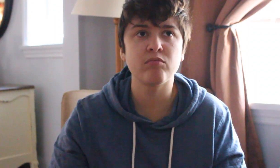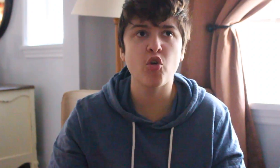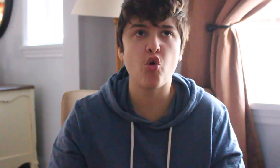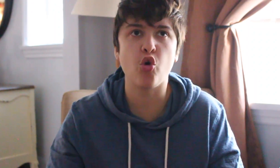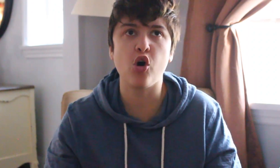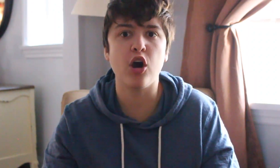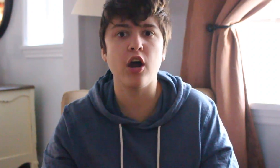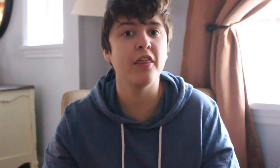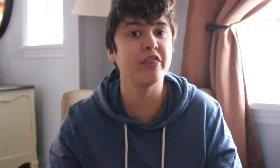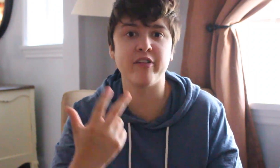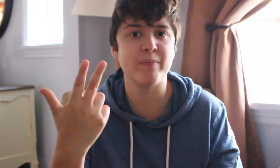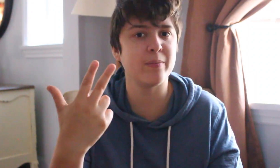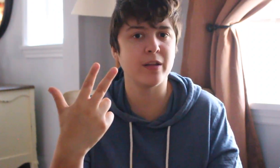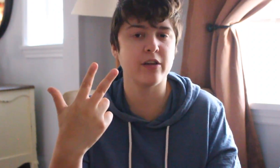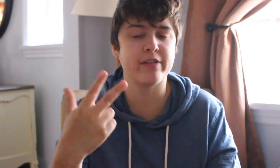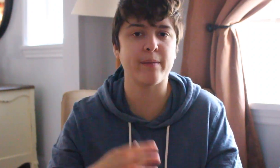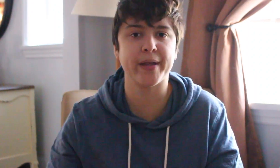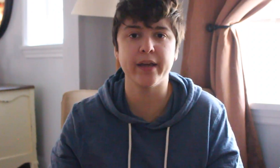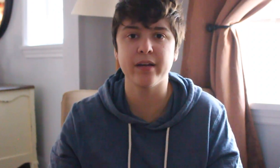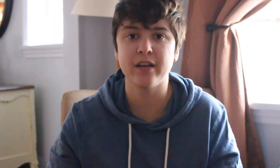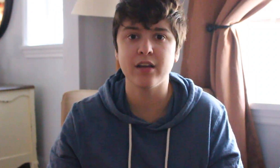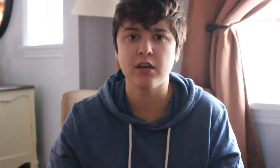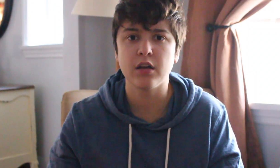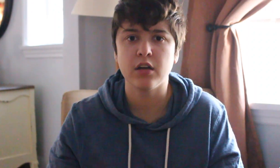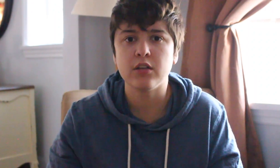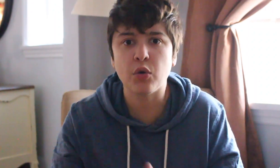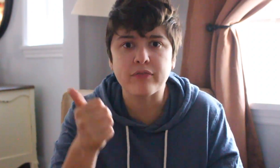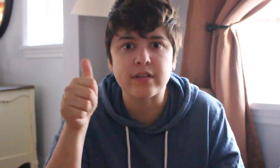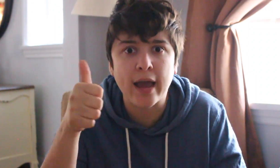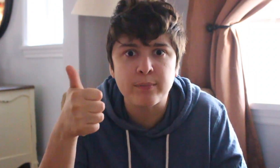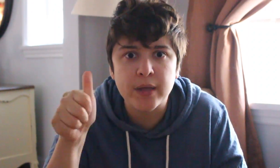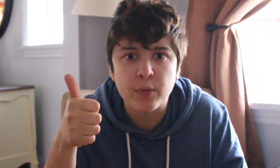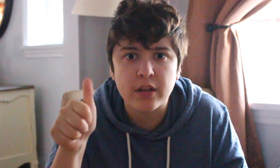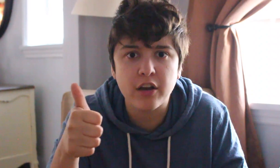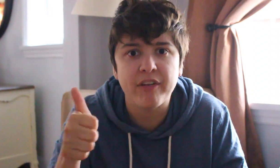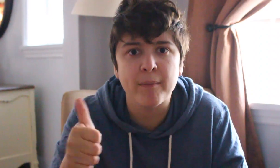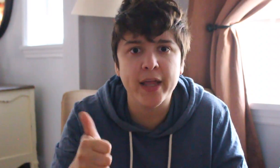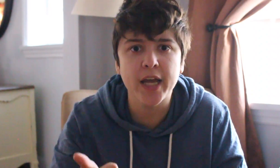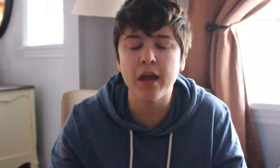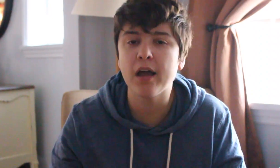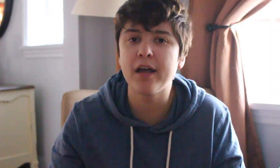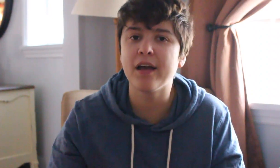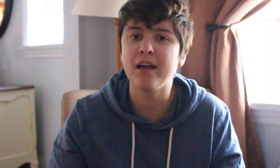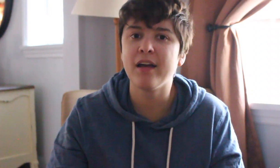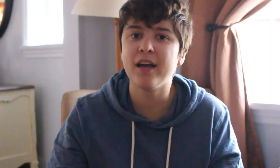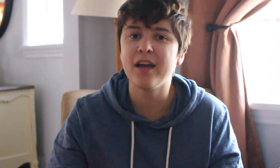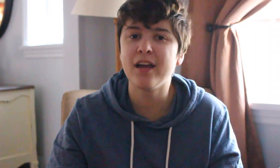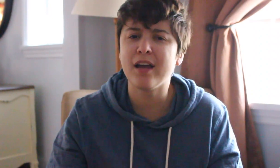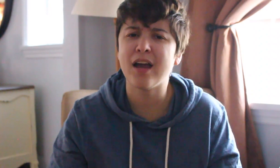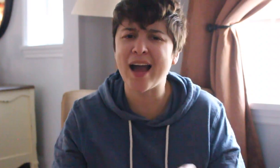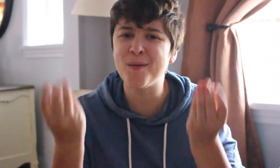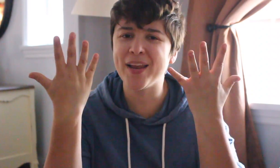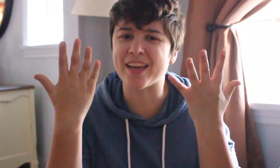Or three people in your family? Do you have ten people in your family? How many?